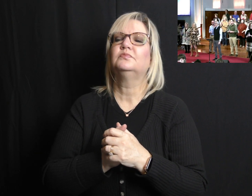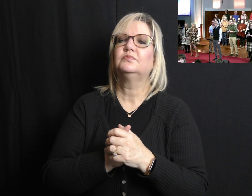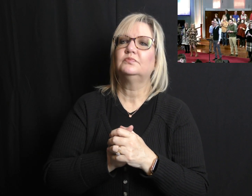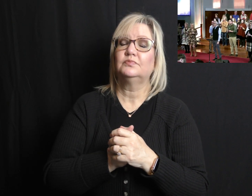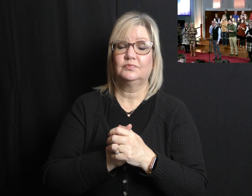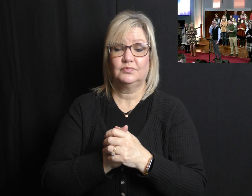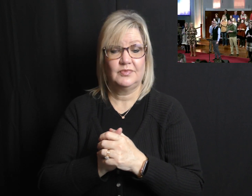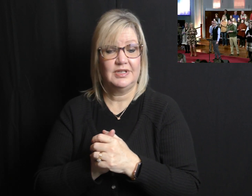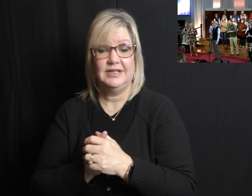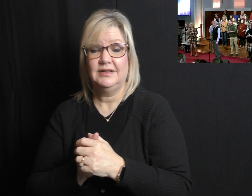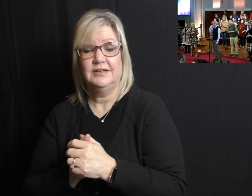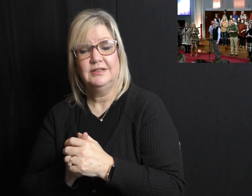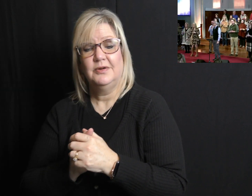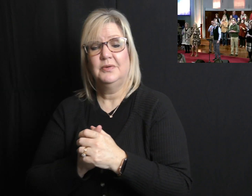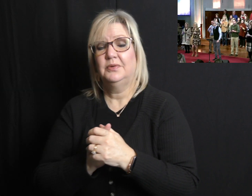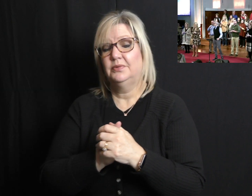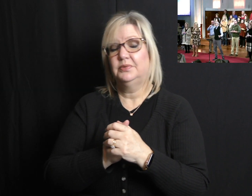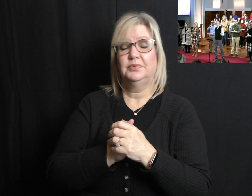Yeah, he's coming on the cloud.